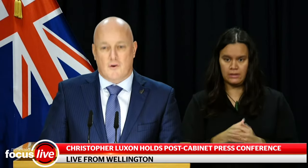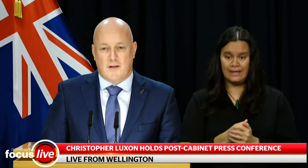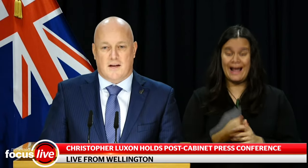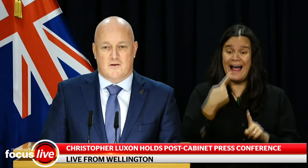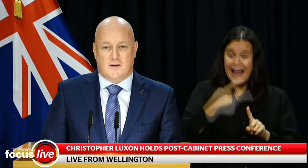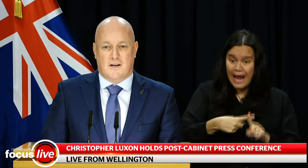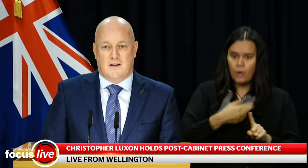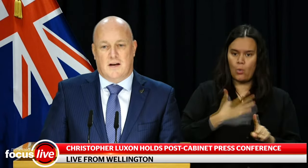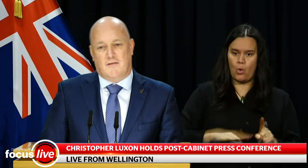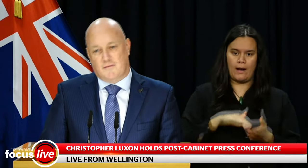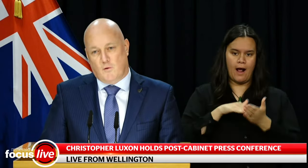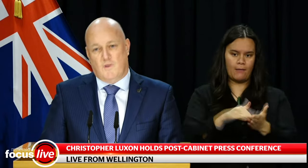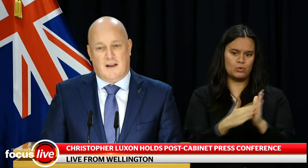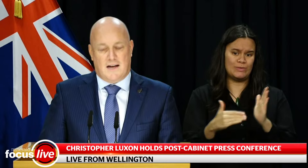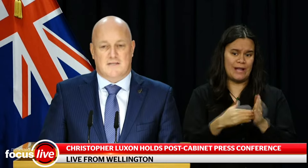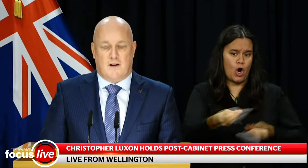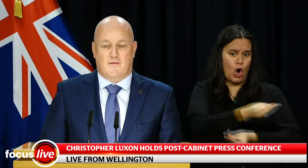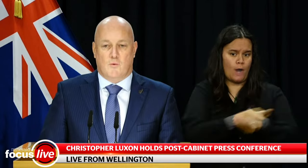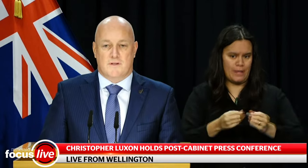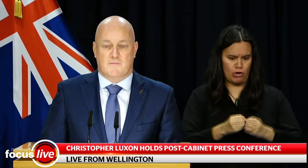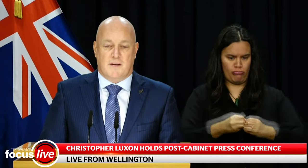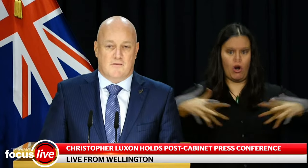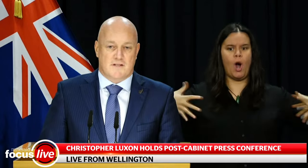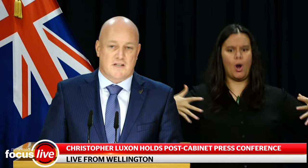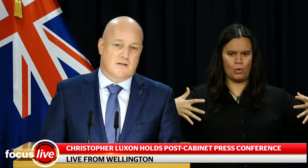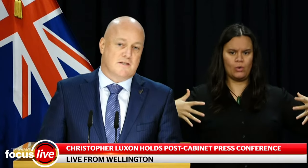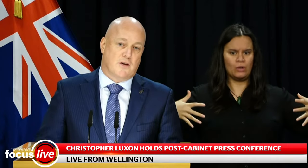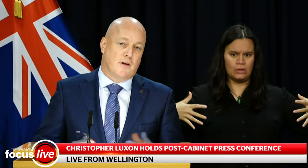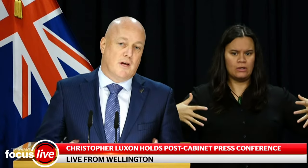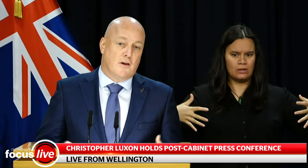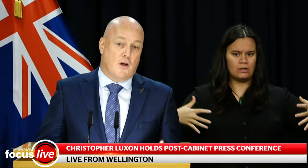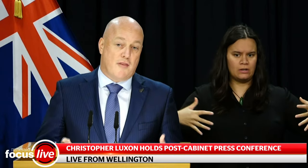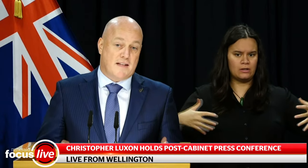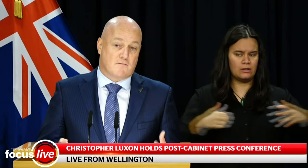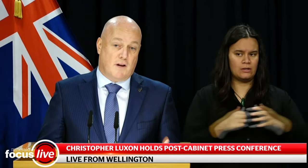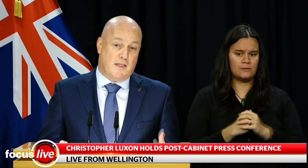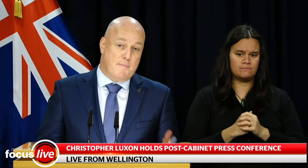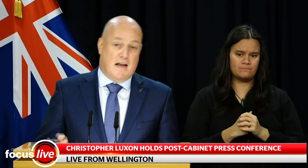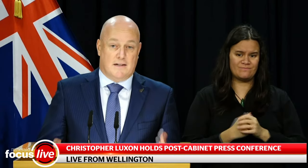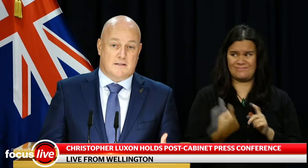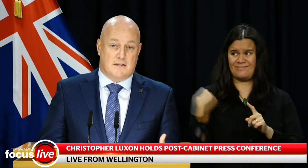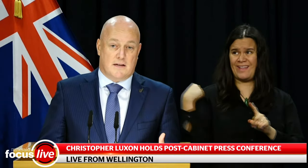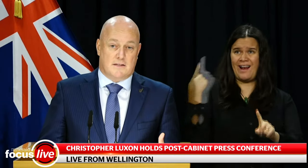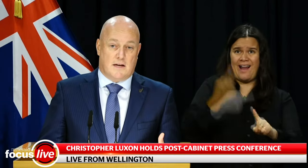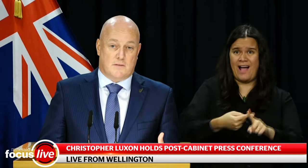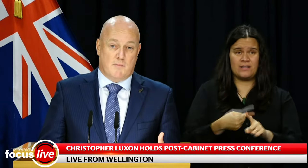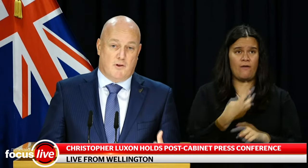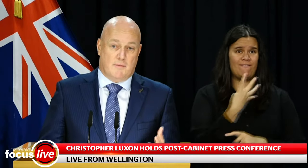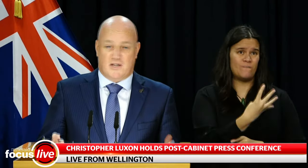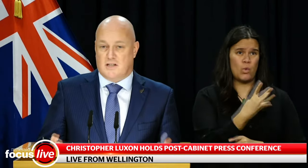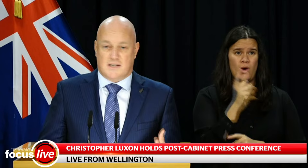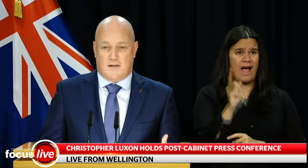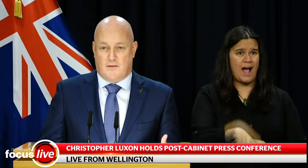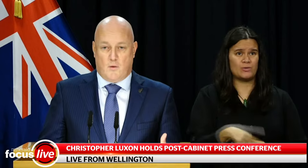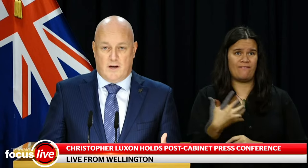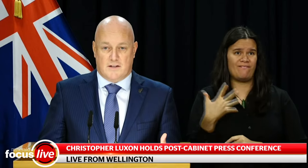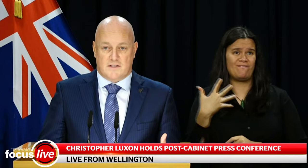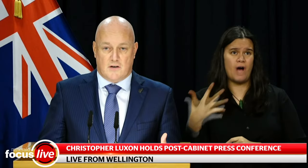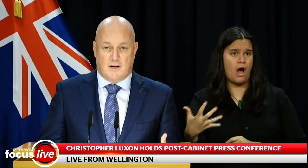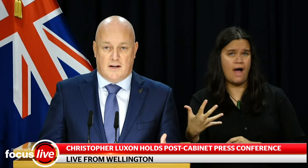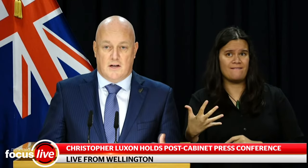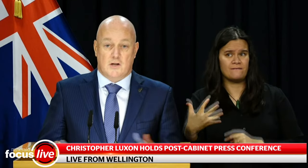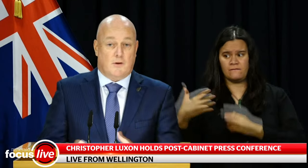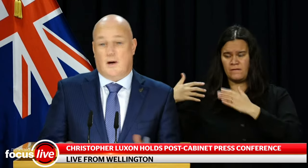how we grow the country after four of our last five quarters of being in recession. So, you know, that's really the balance as we put the budget together that